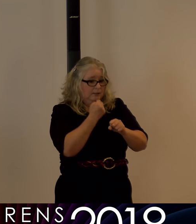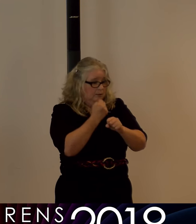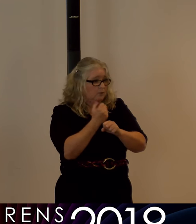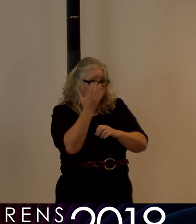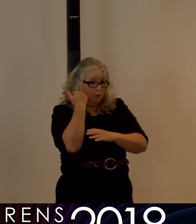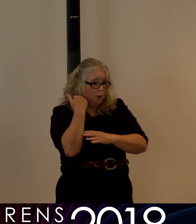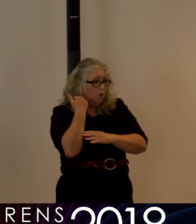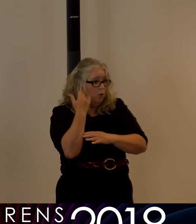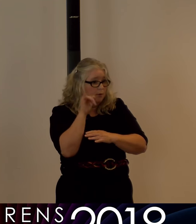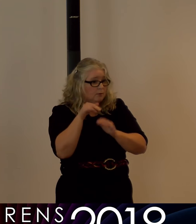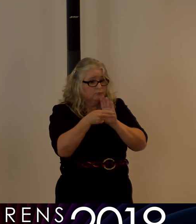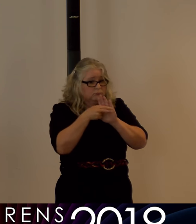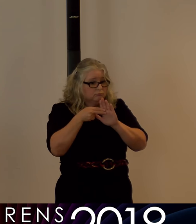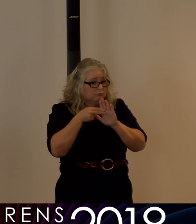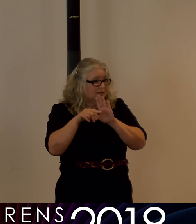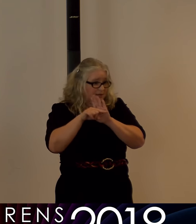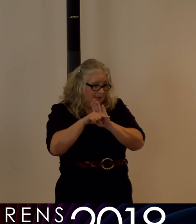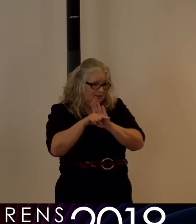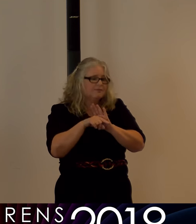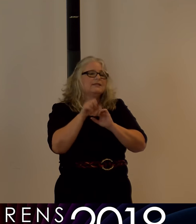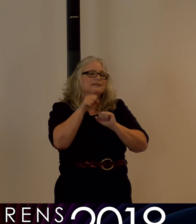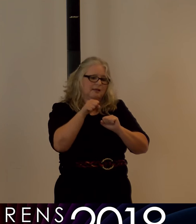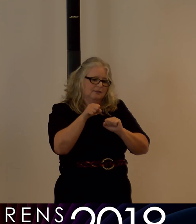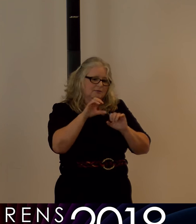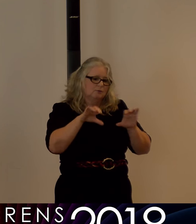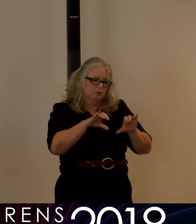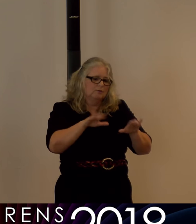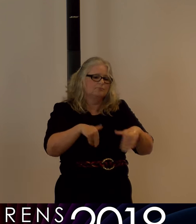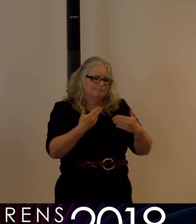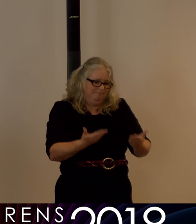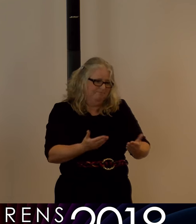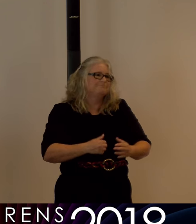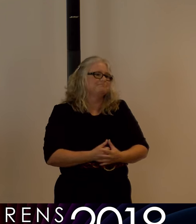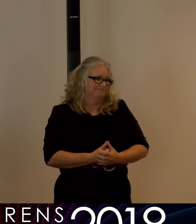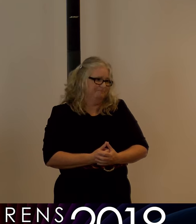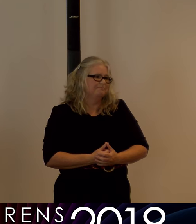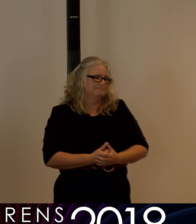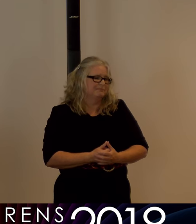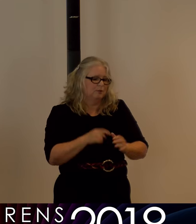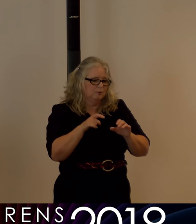question because we can look at all of the genes at one time.